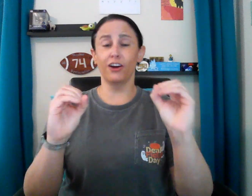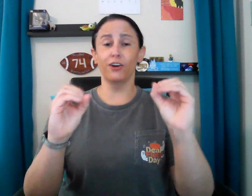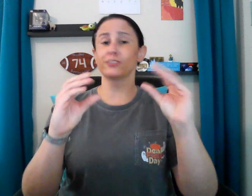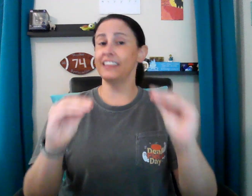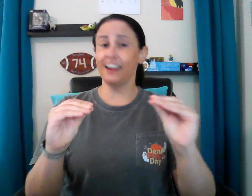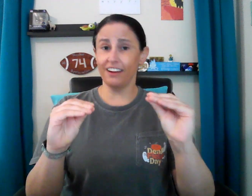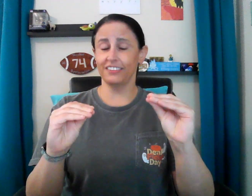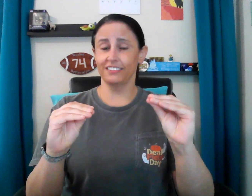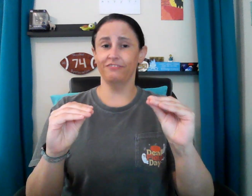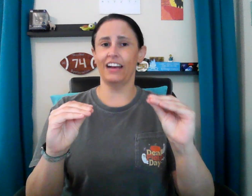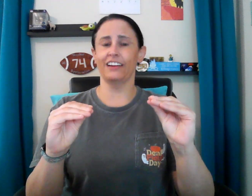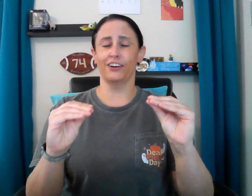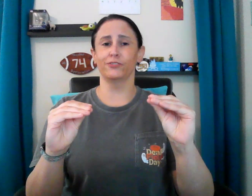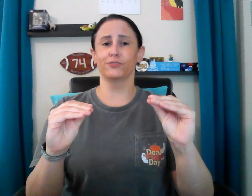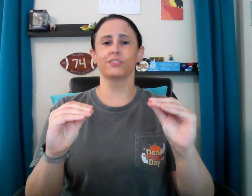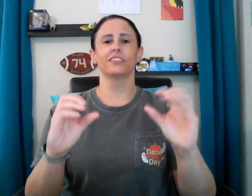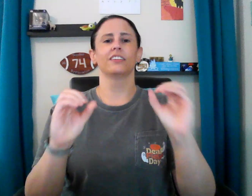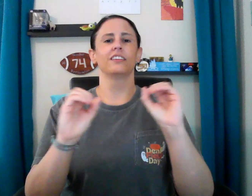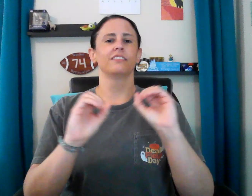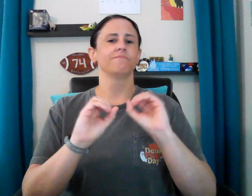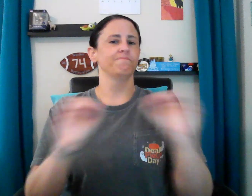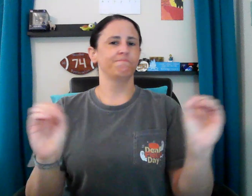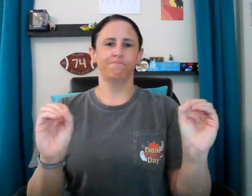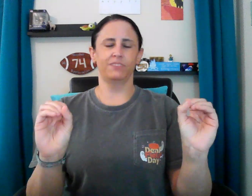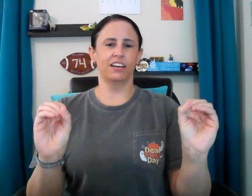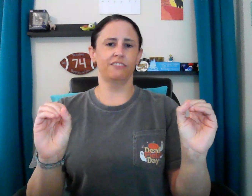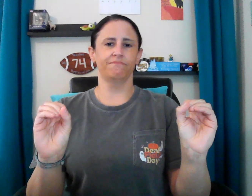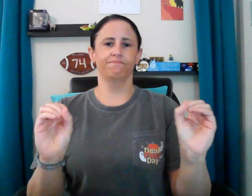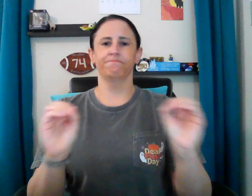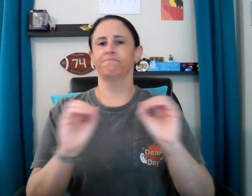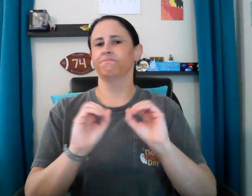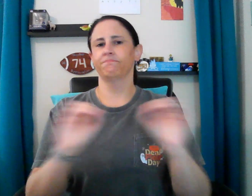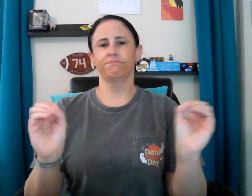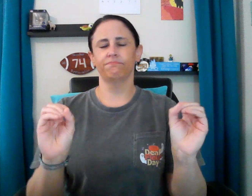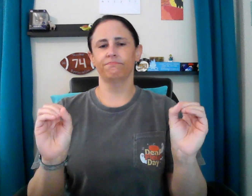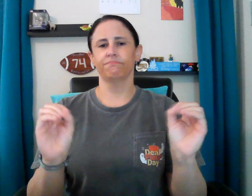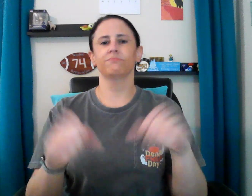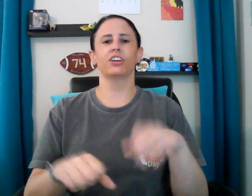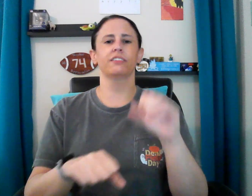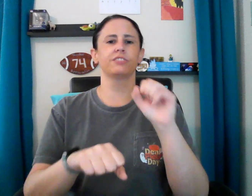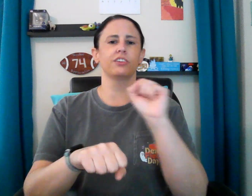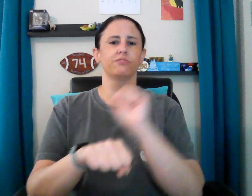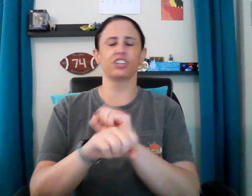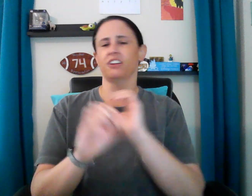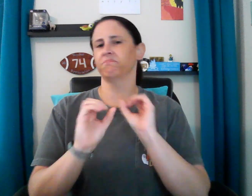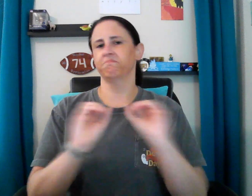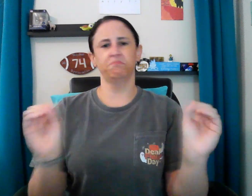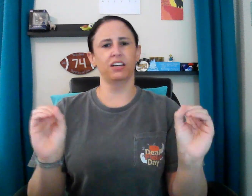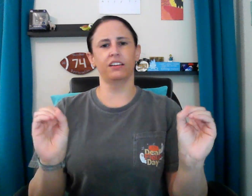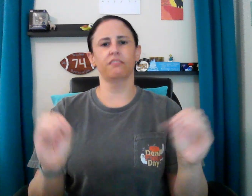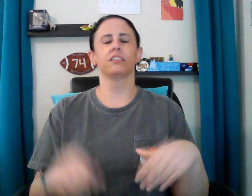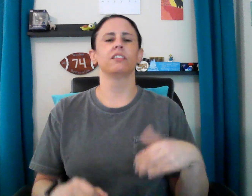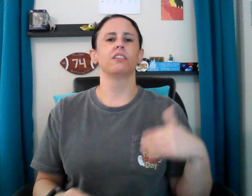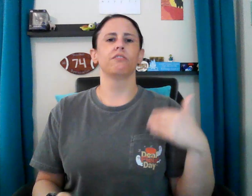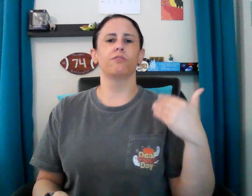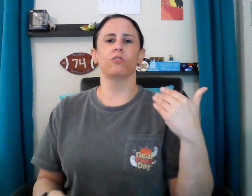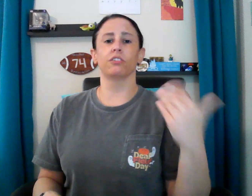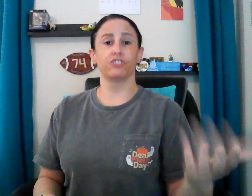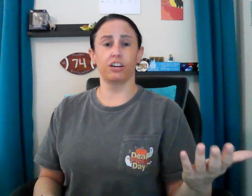O's, not flat O's, none. Okay, so job, none for